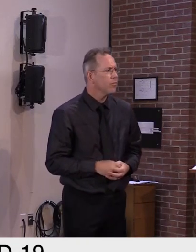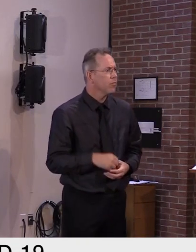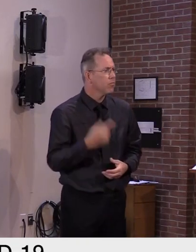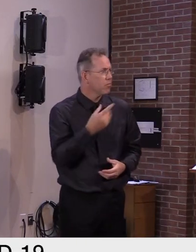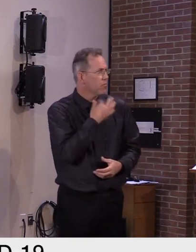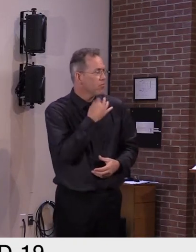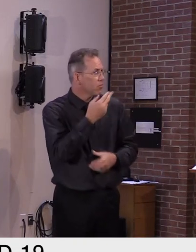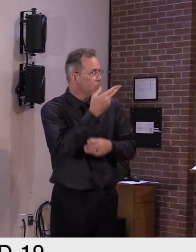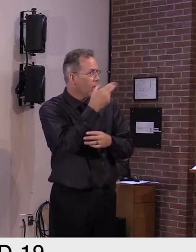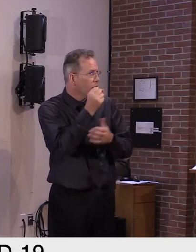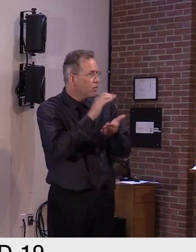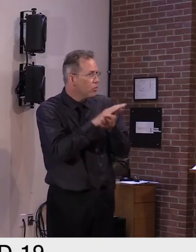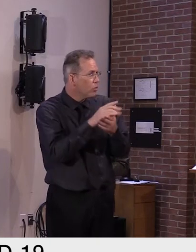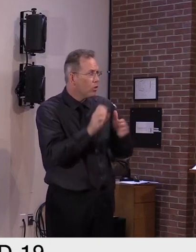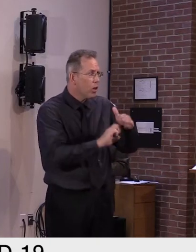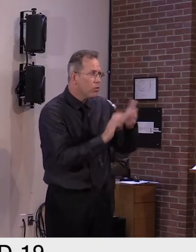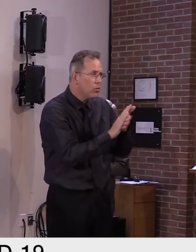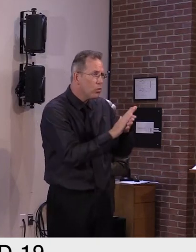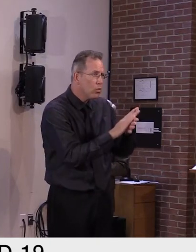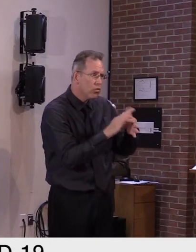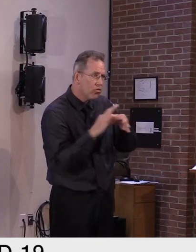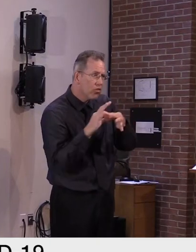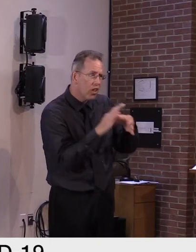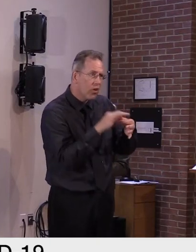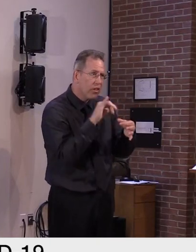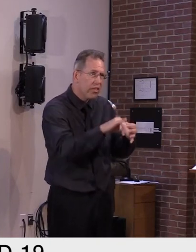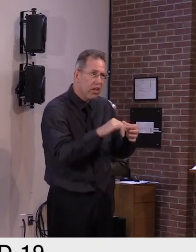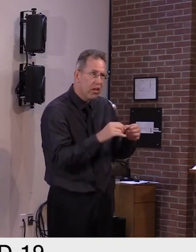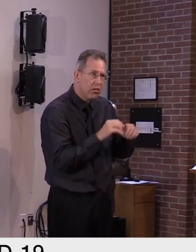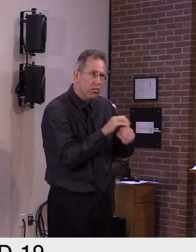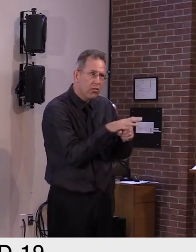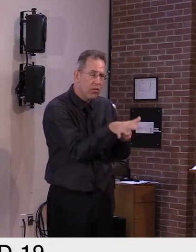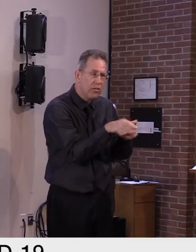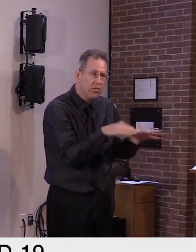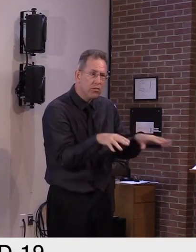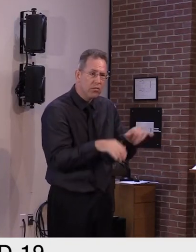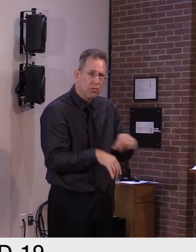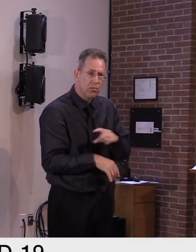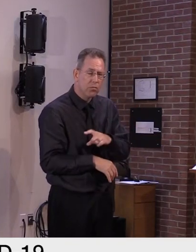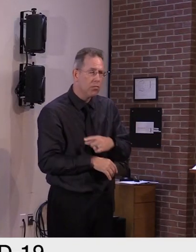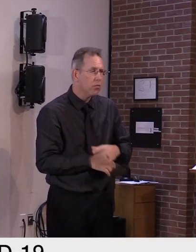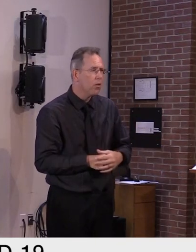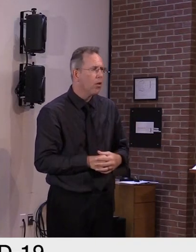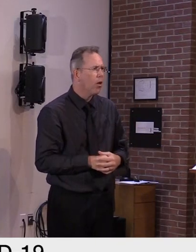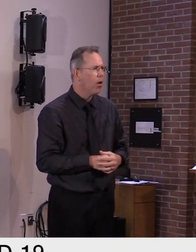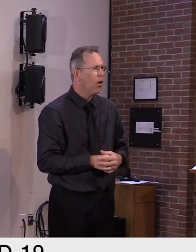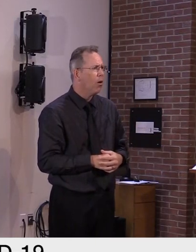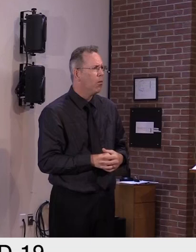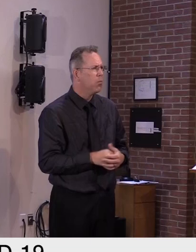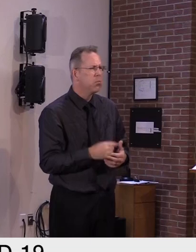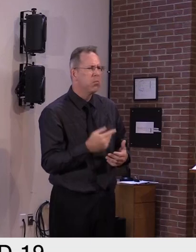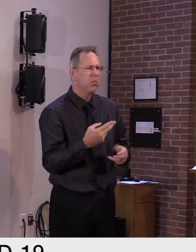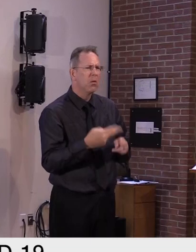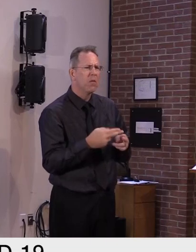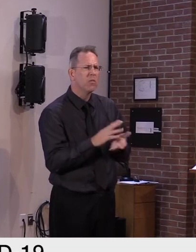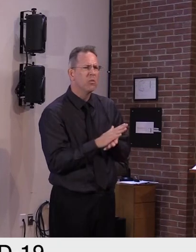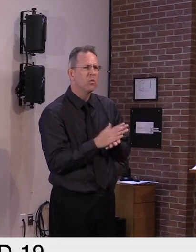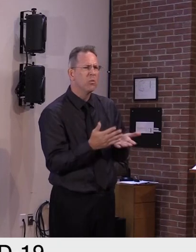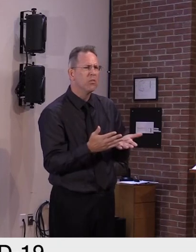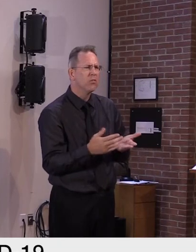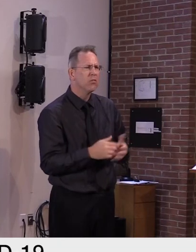Yeah, so the elementary school is Union, and the high school is Oxbow.